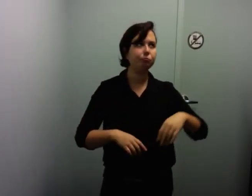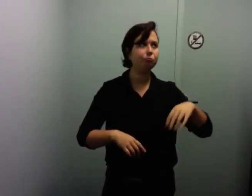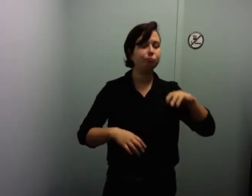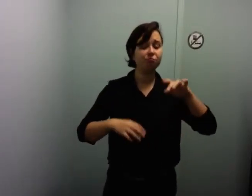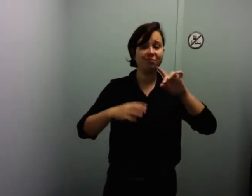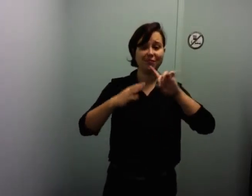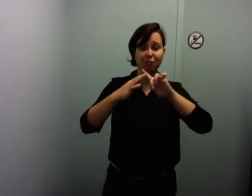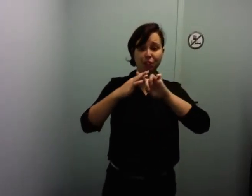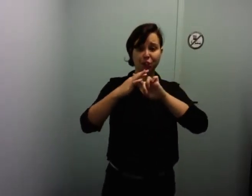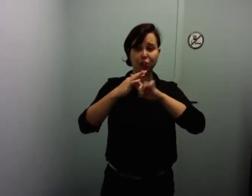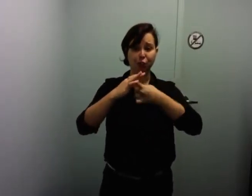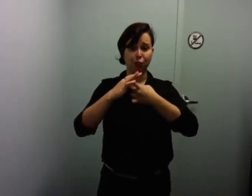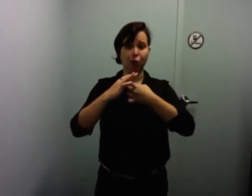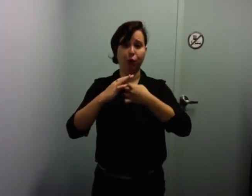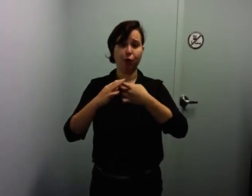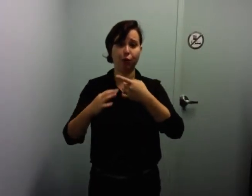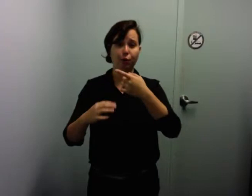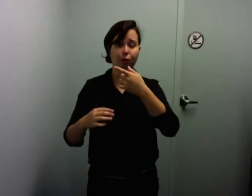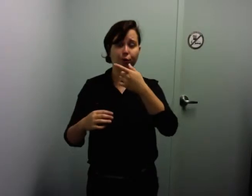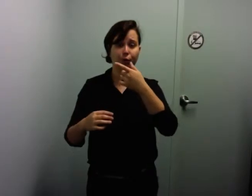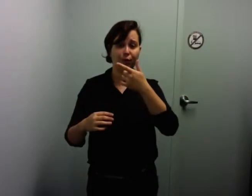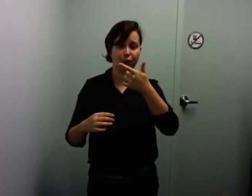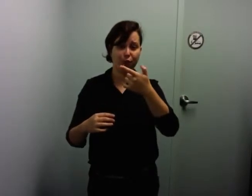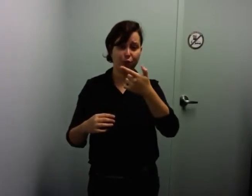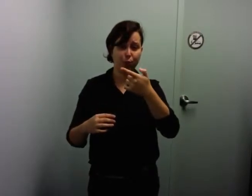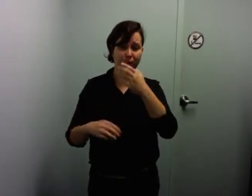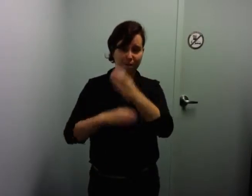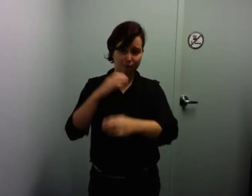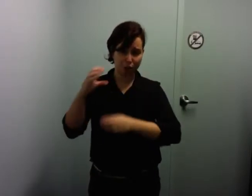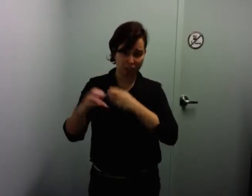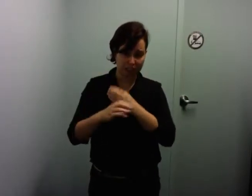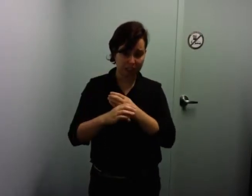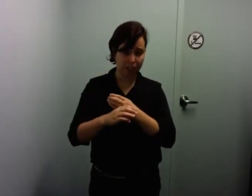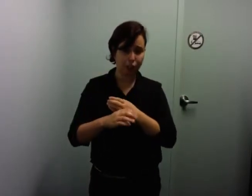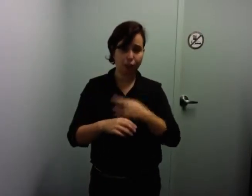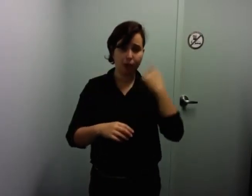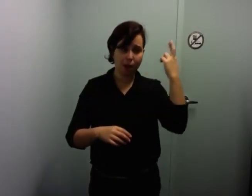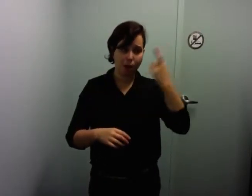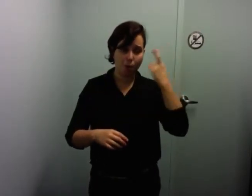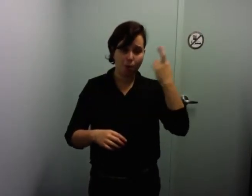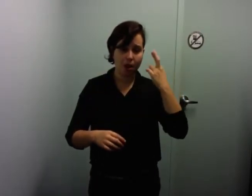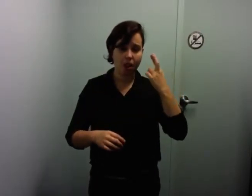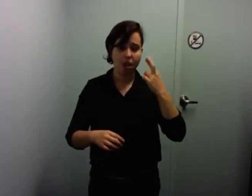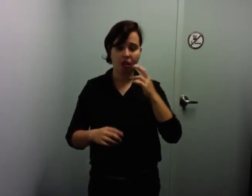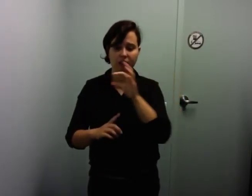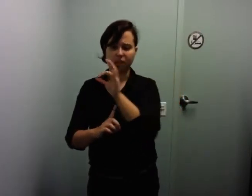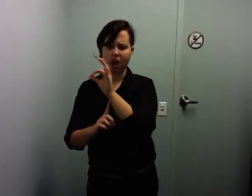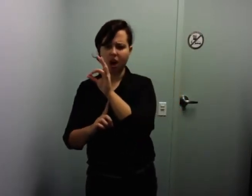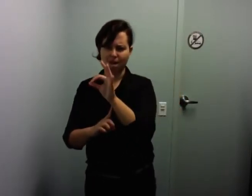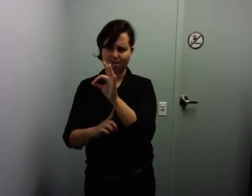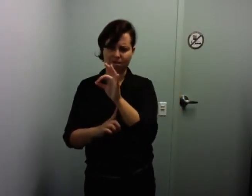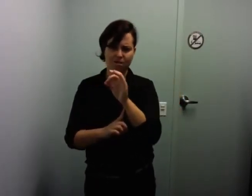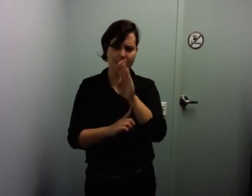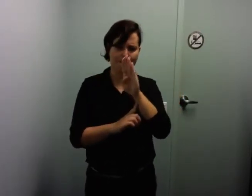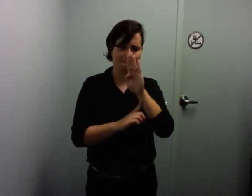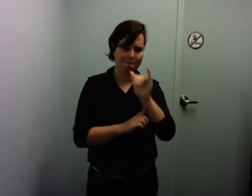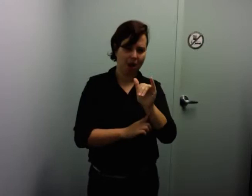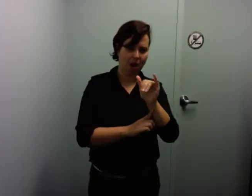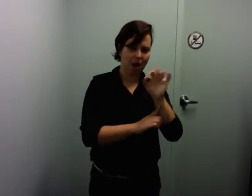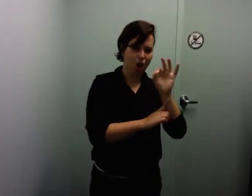that in the beginning of this country, of, by, and for the people meant of,